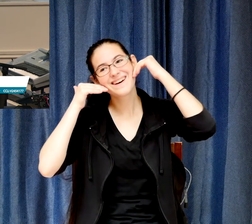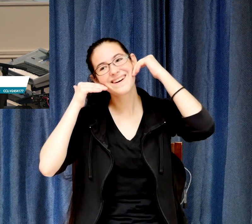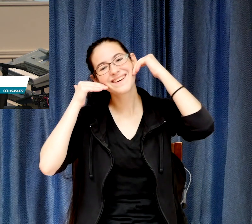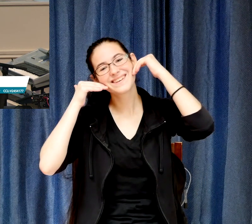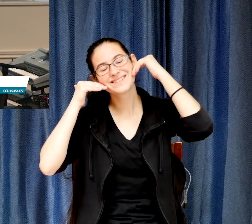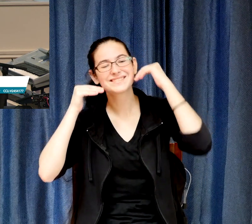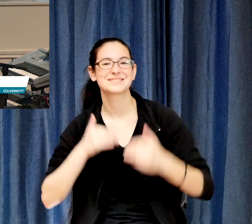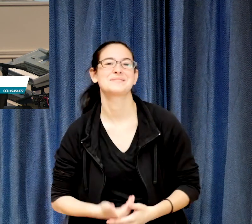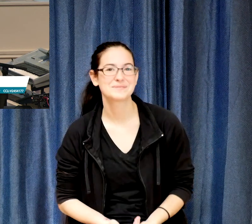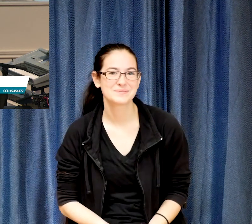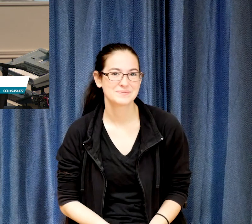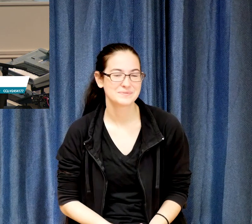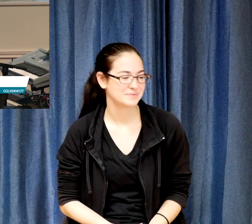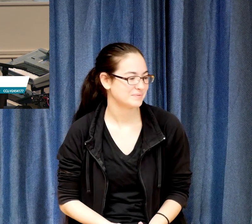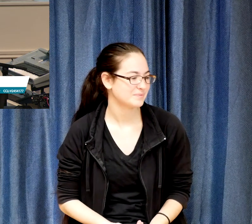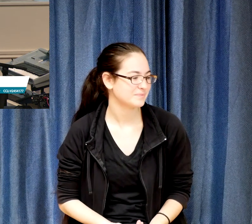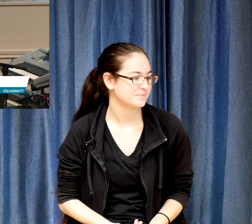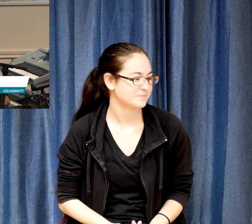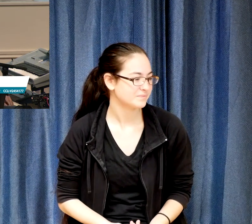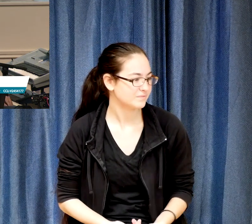just smile.